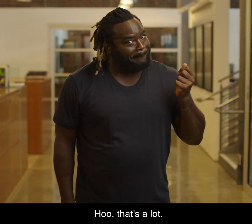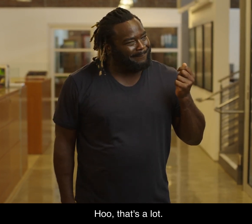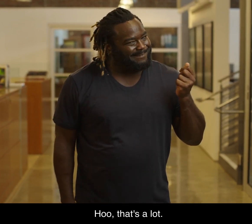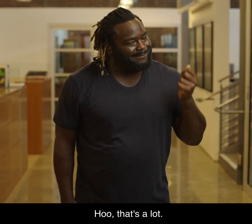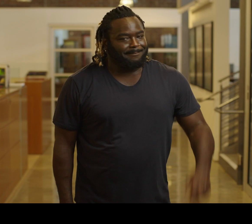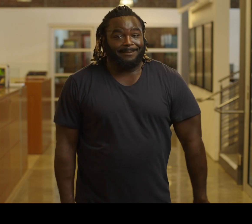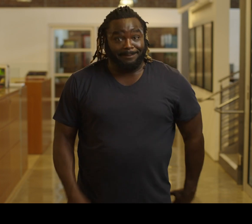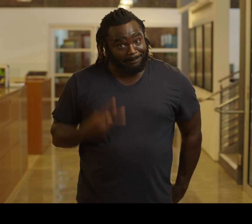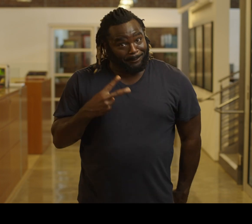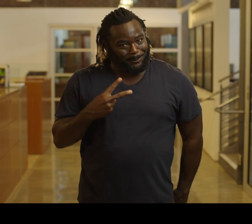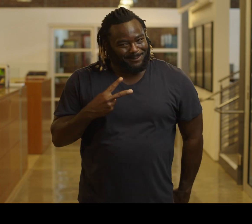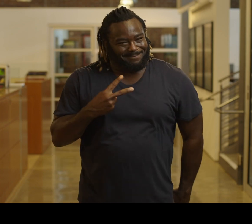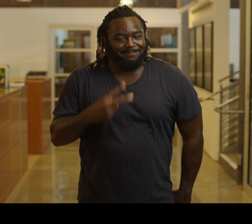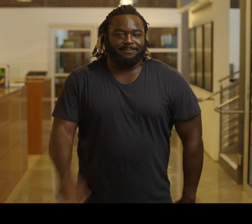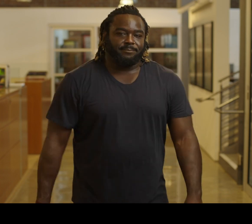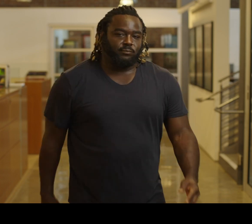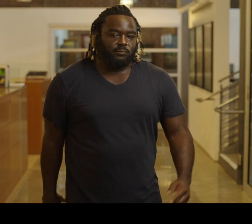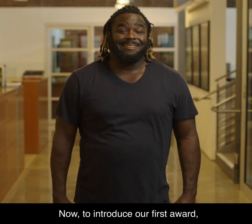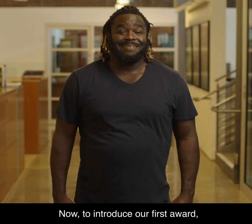a lot.